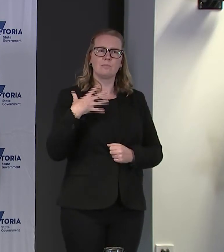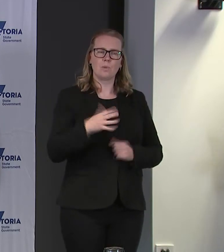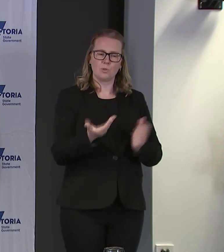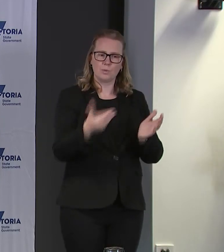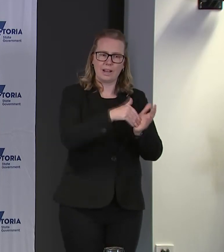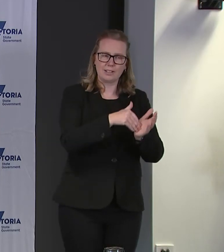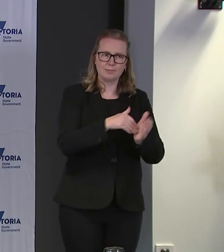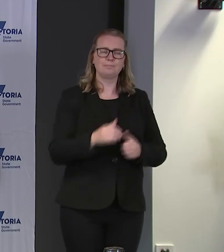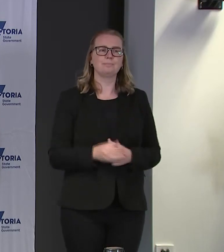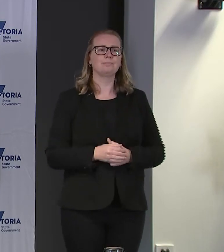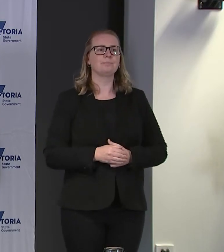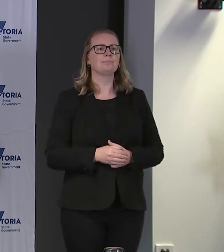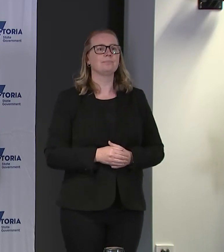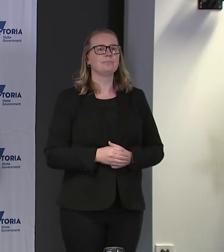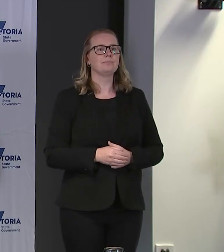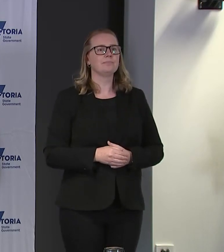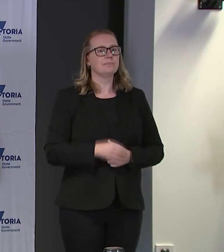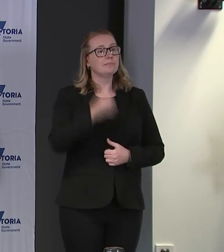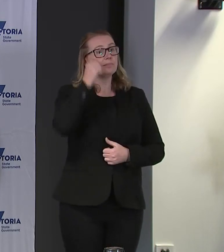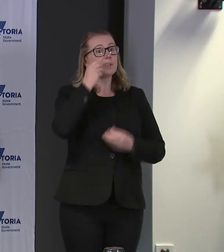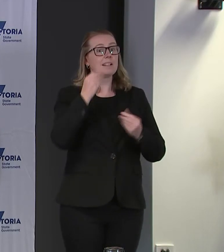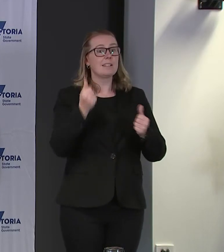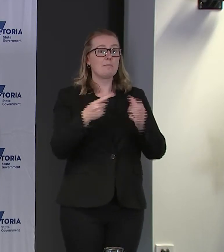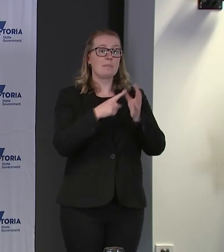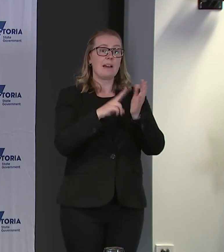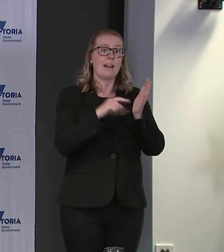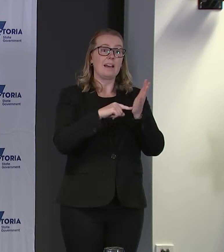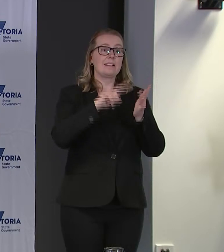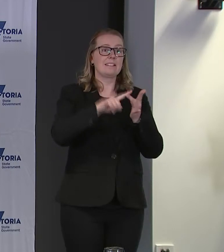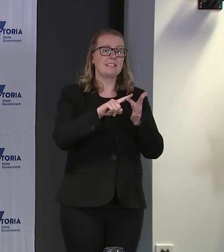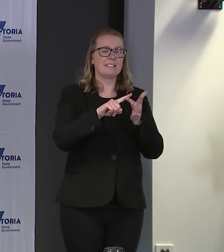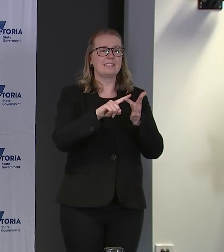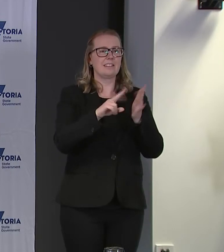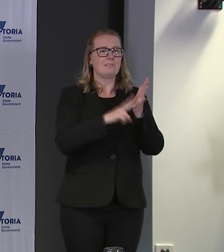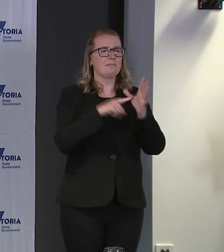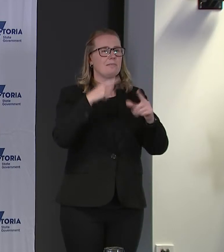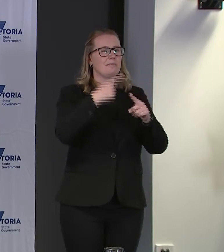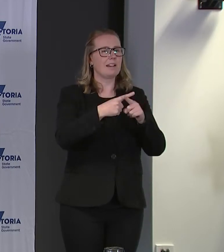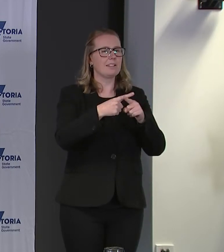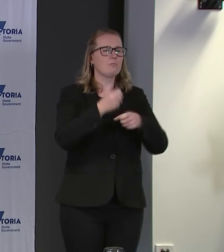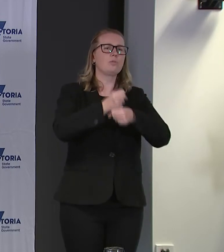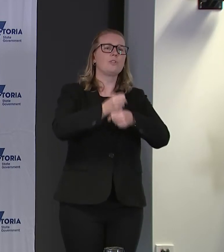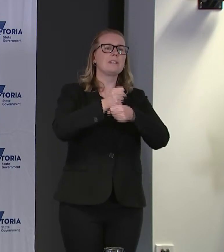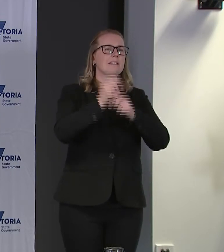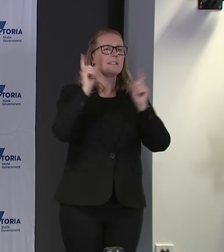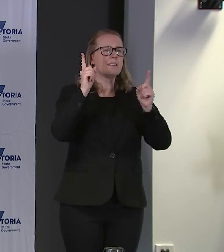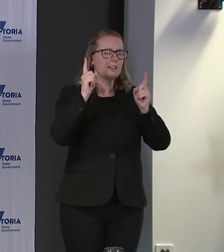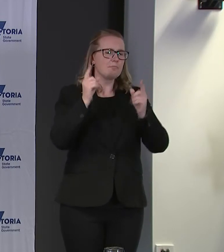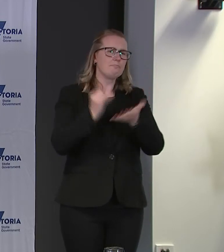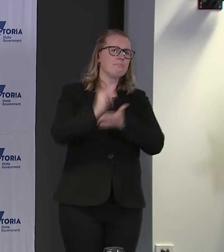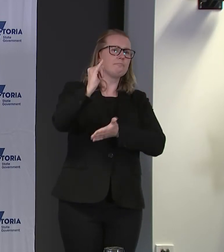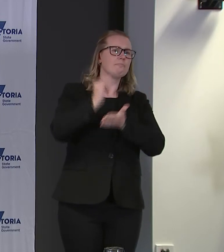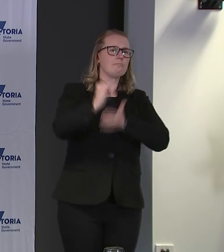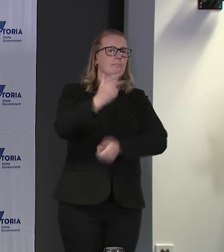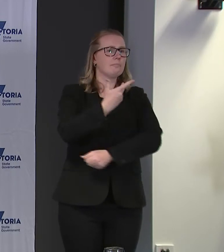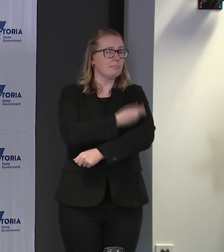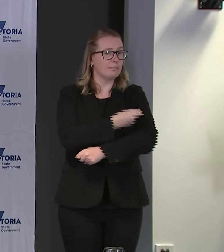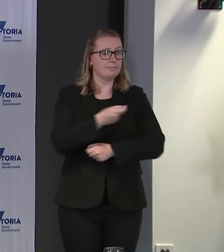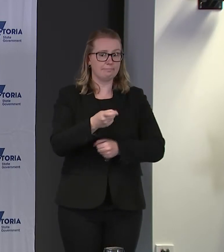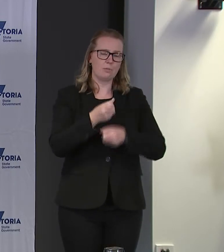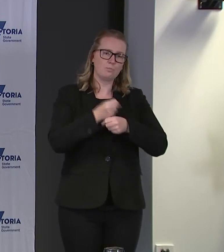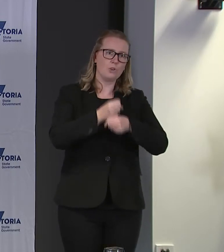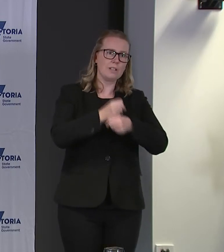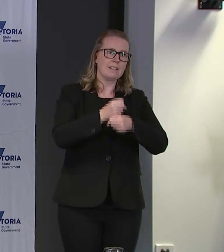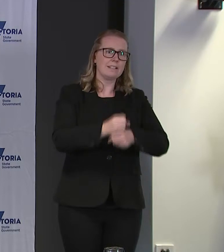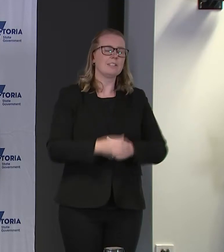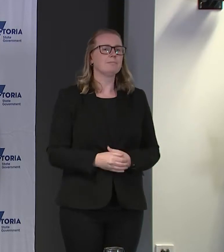today, I do understand there might be some anti-vax protests planned for today. It's hugely unfortunate that there's